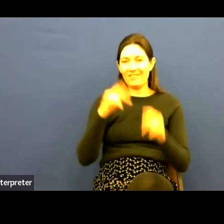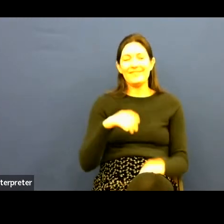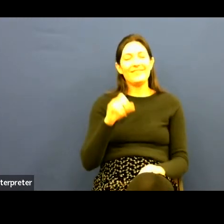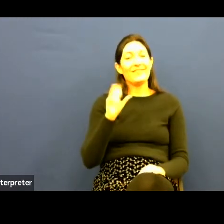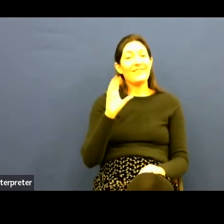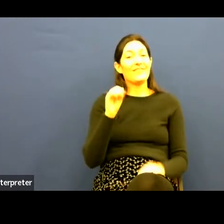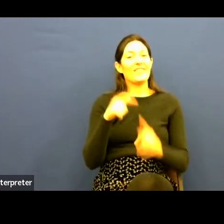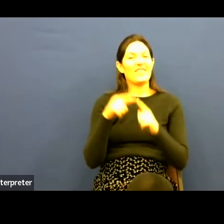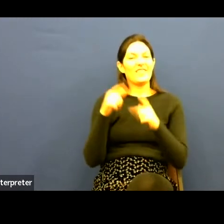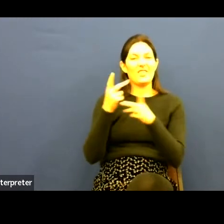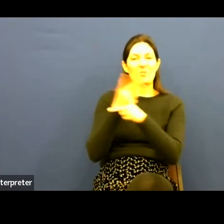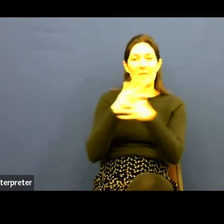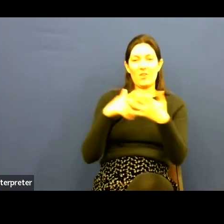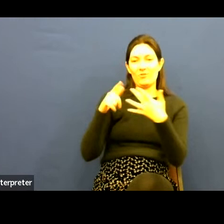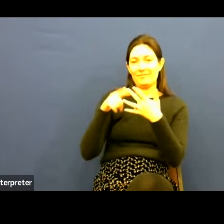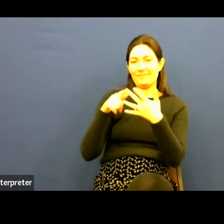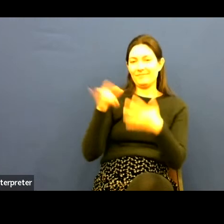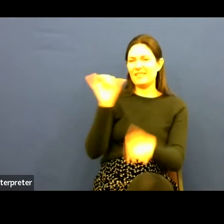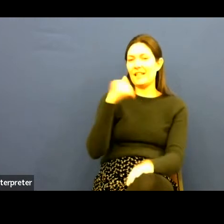said,